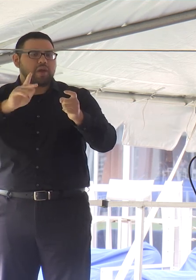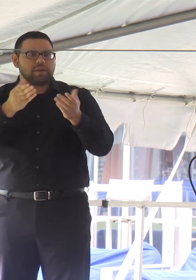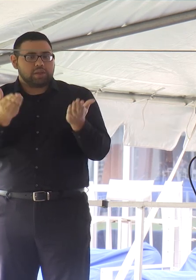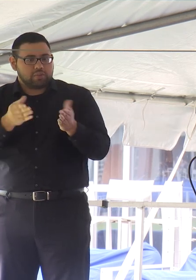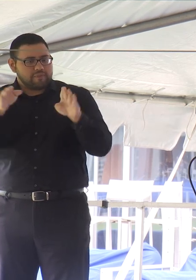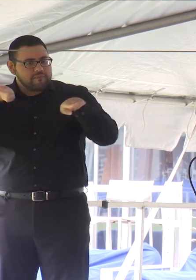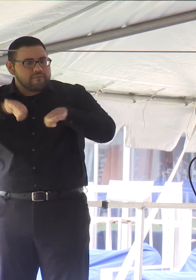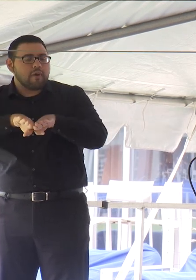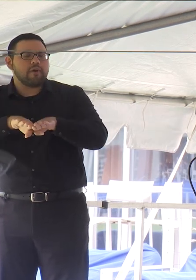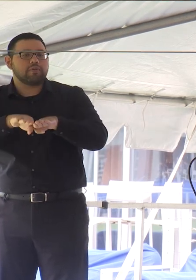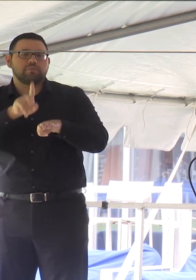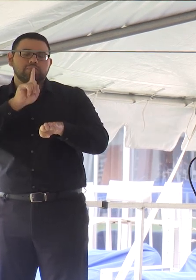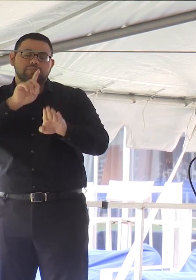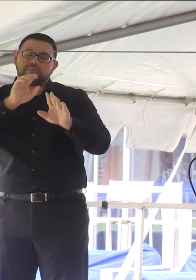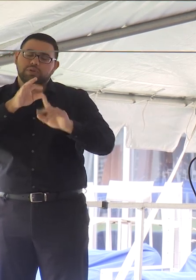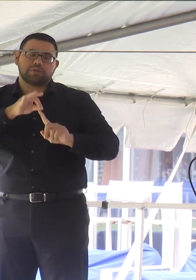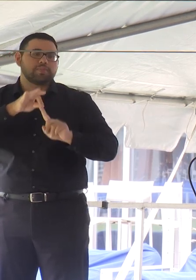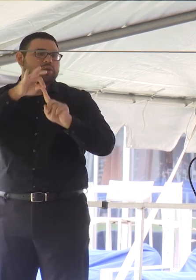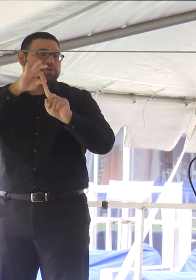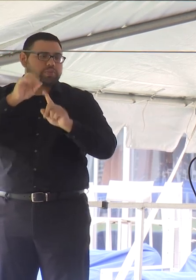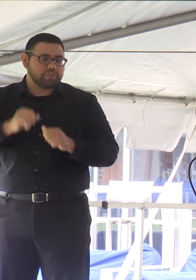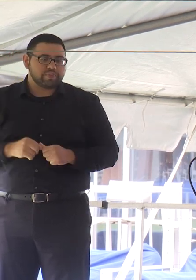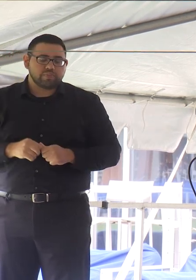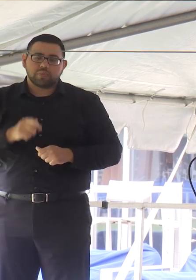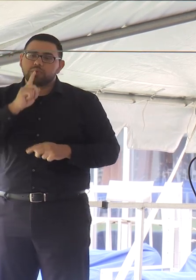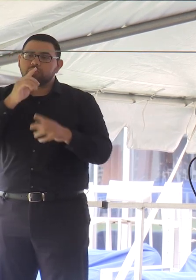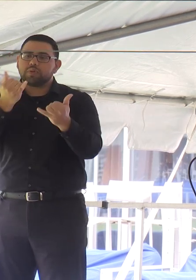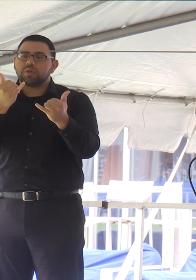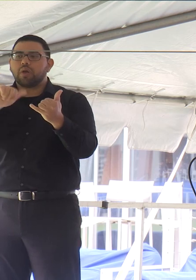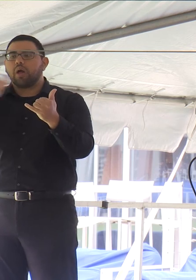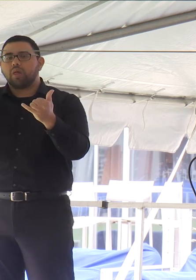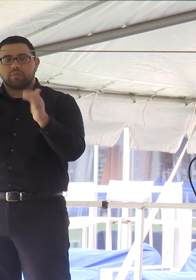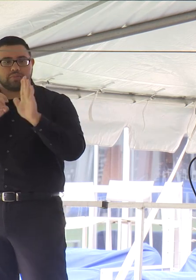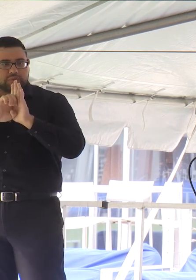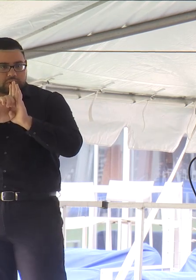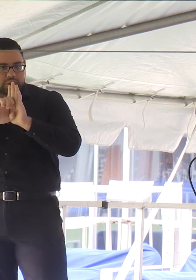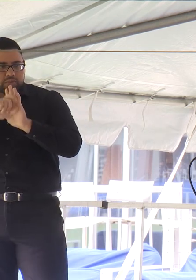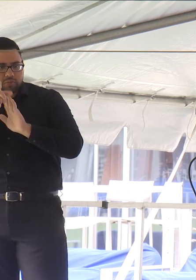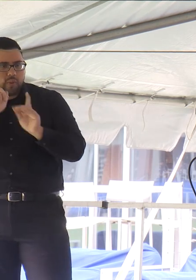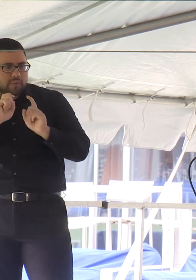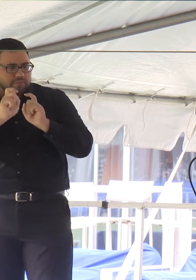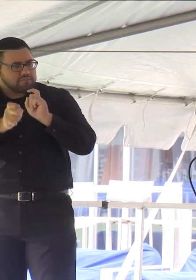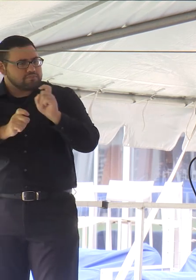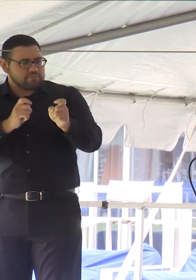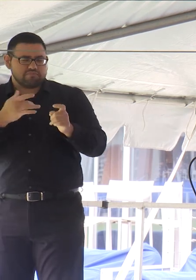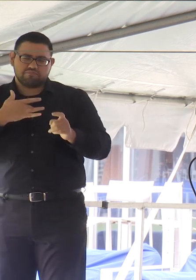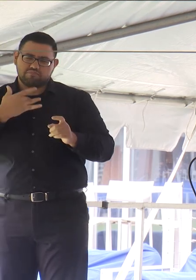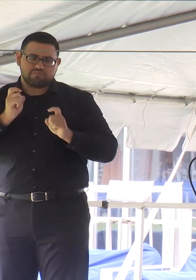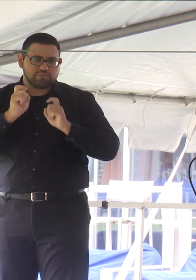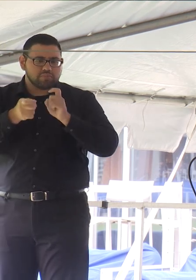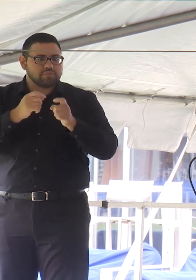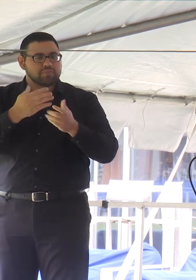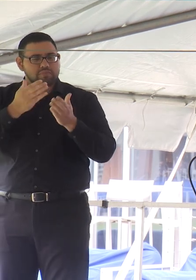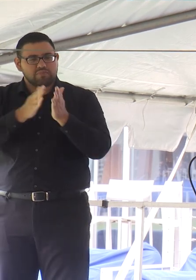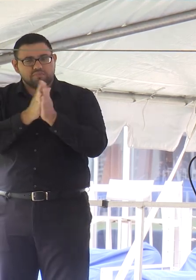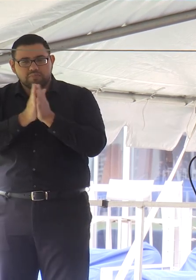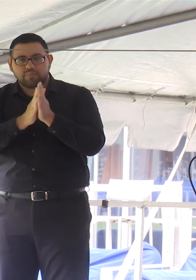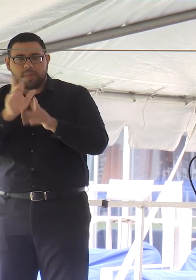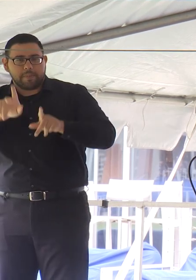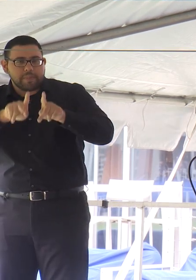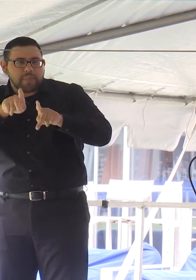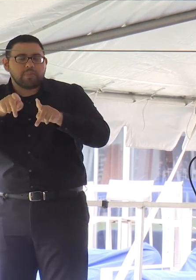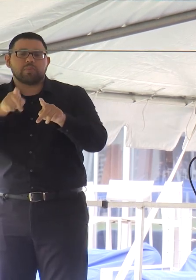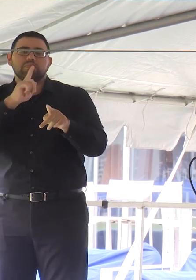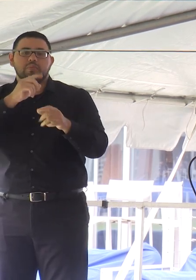in the Valley is truly special. And today is yet another example of your giving spirit, your passion for people,